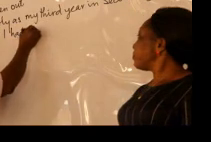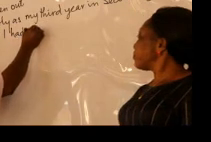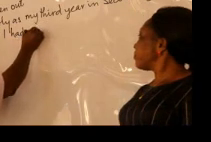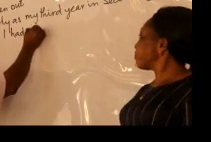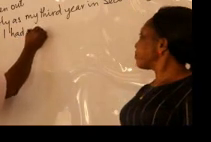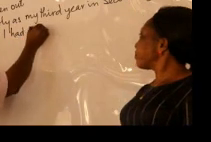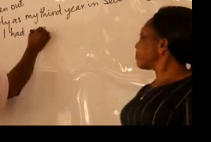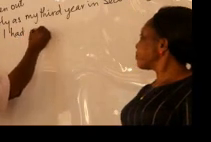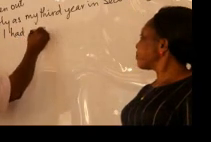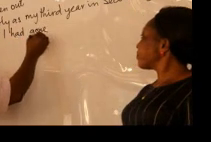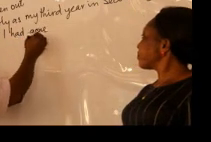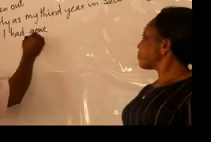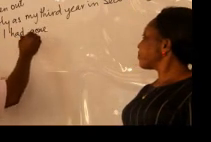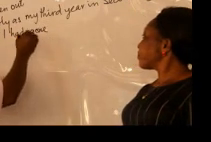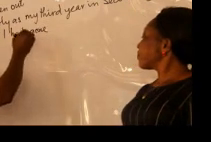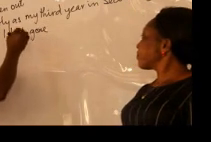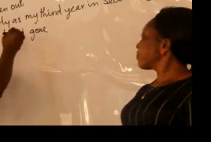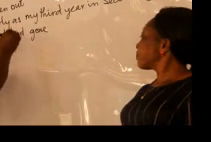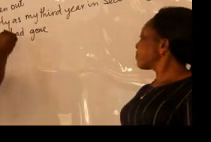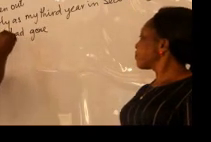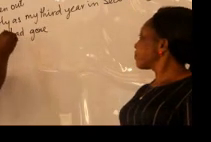gone